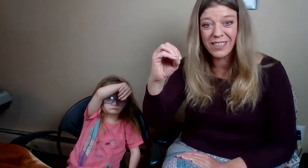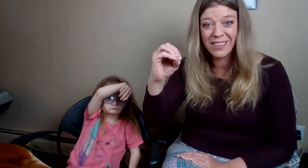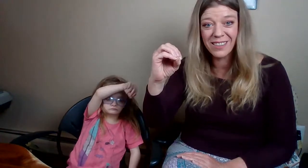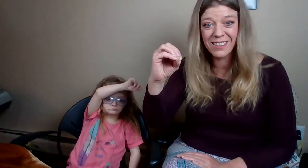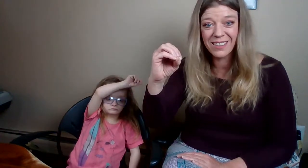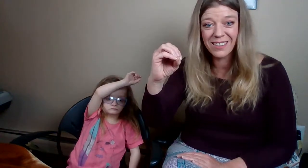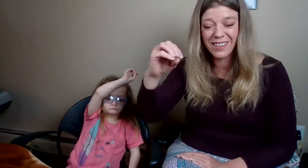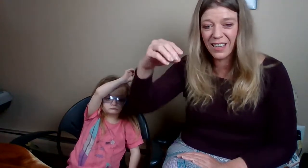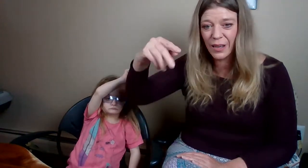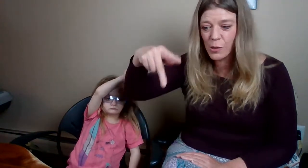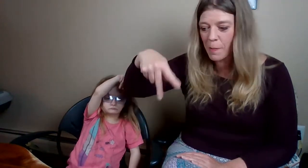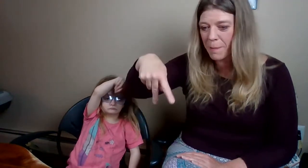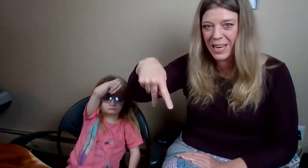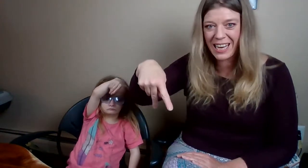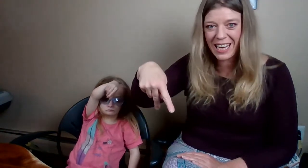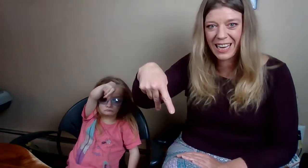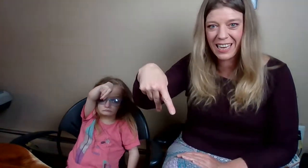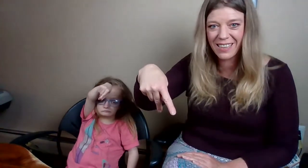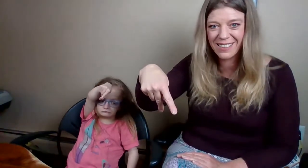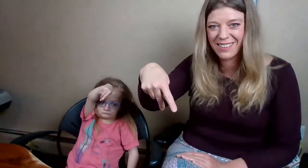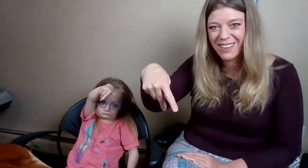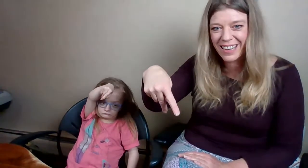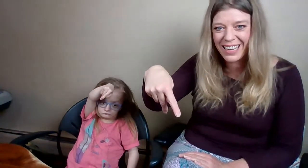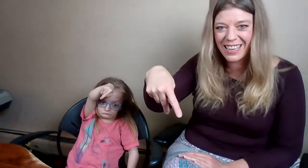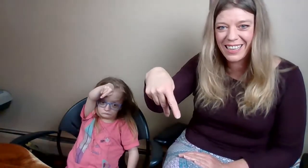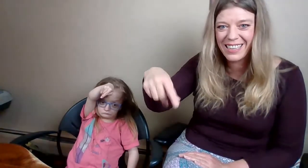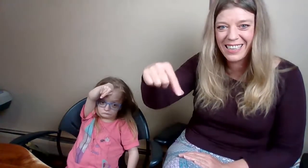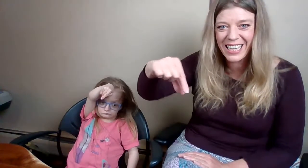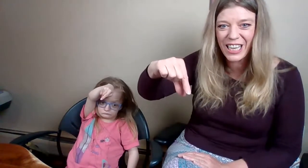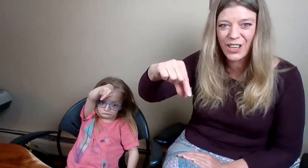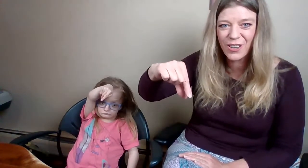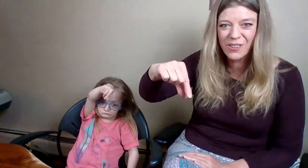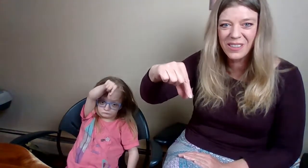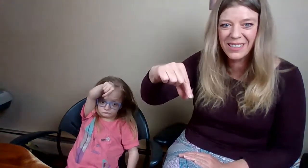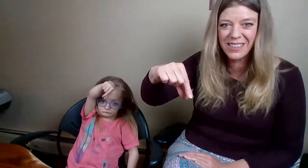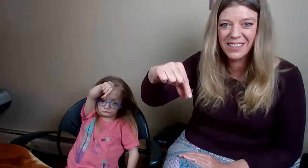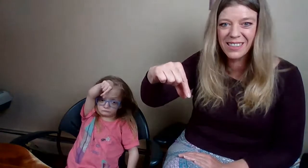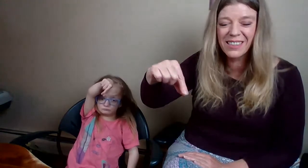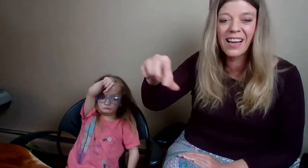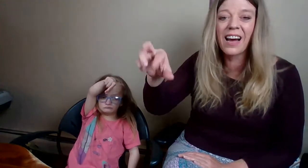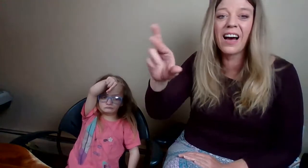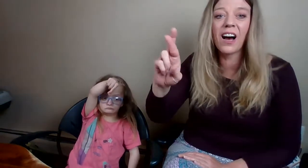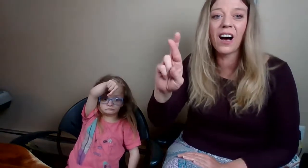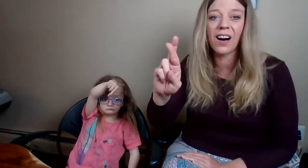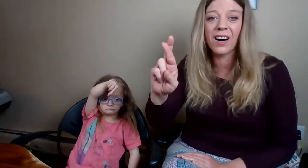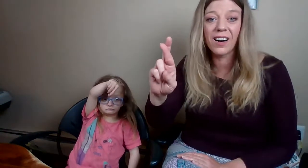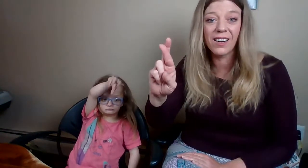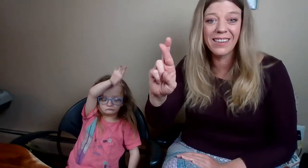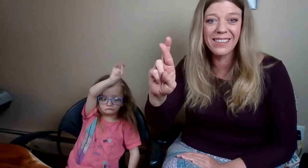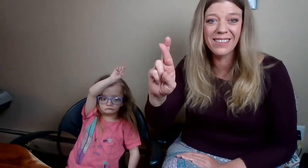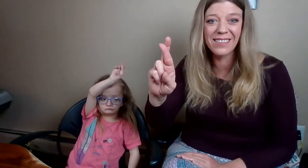mm, P, mm, sorry, Q, mm, R,